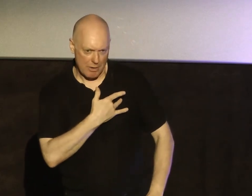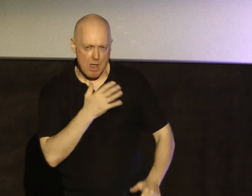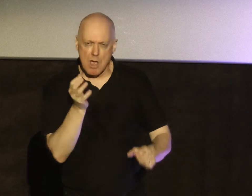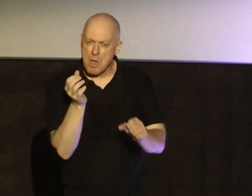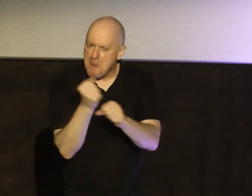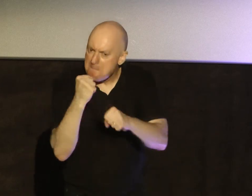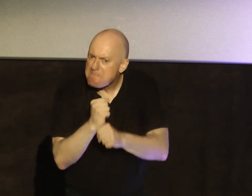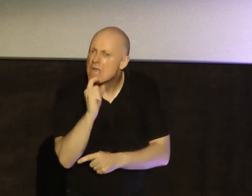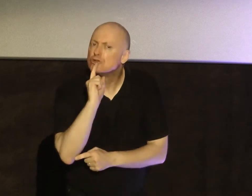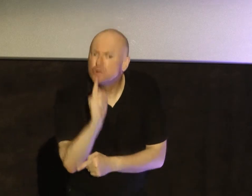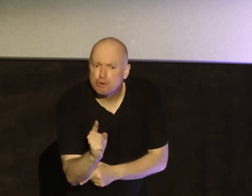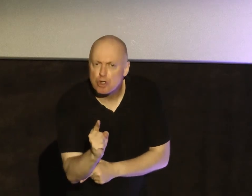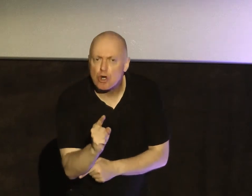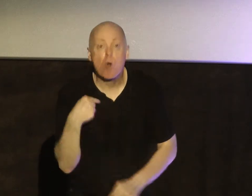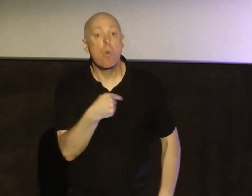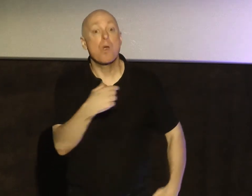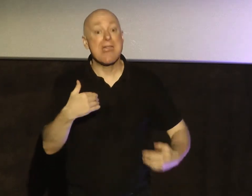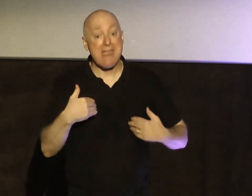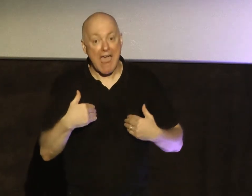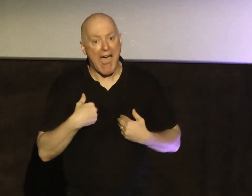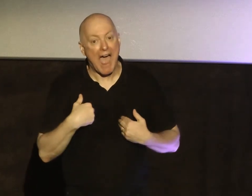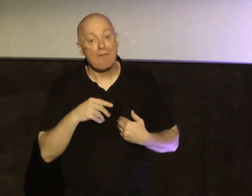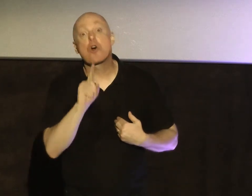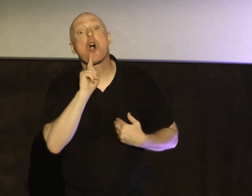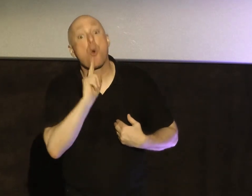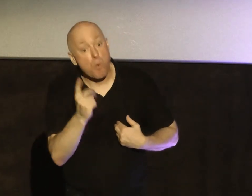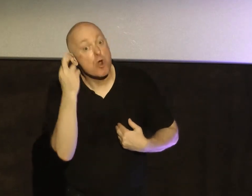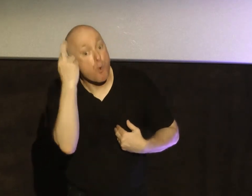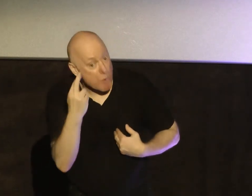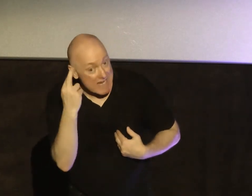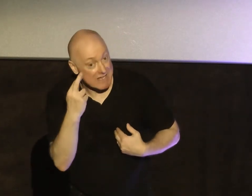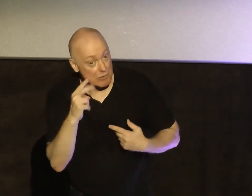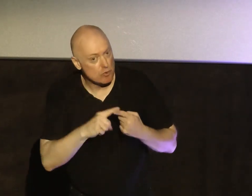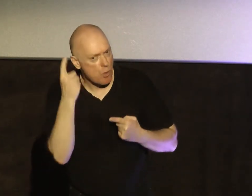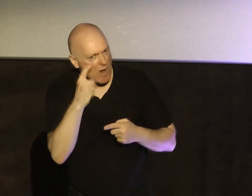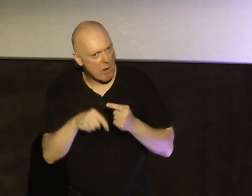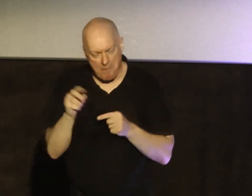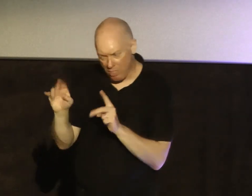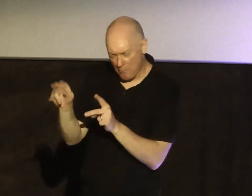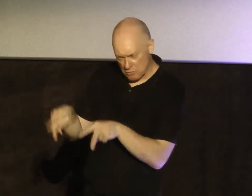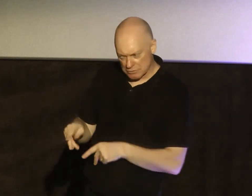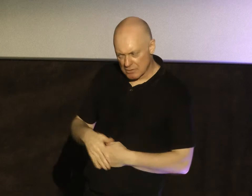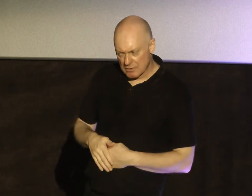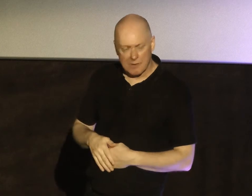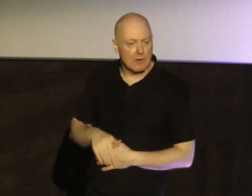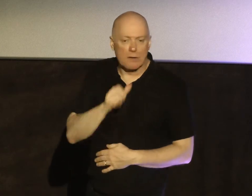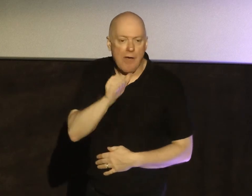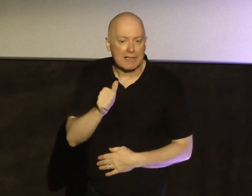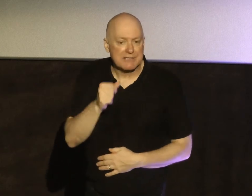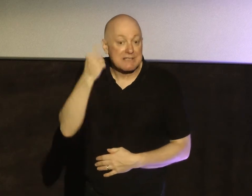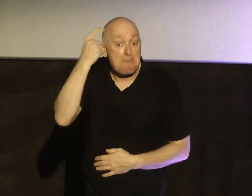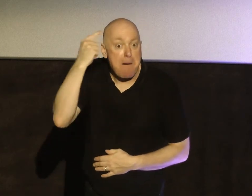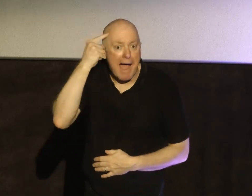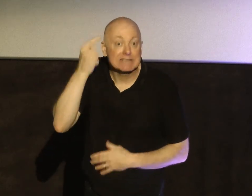that we have legitimate reason to wonder about a person. And it's not just all in our minds and our